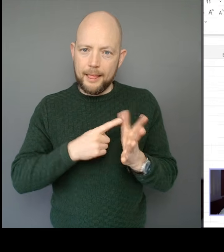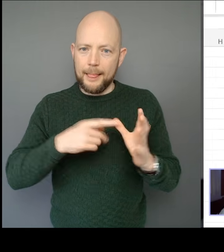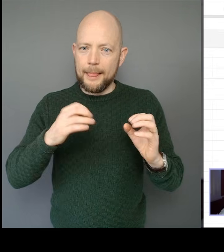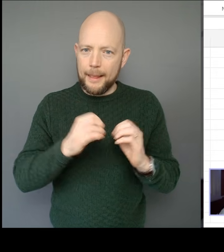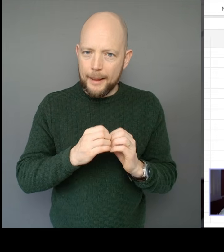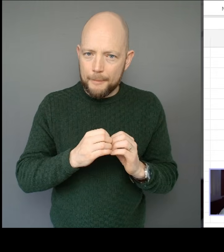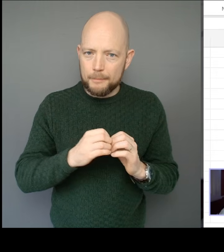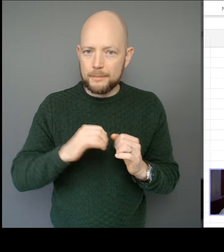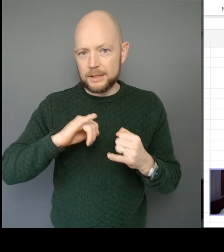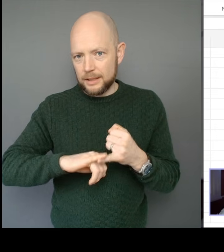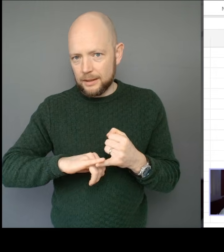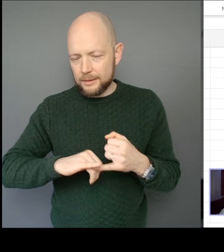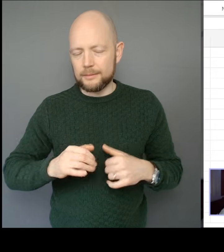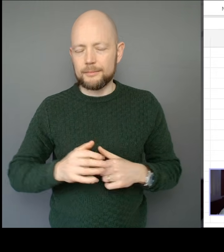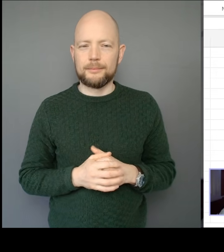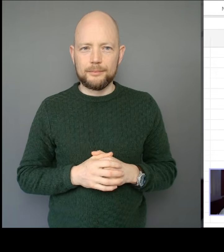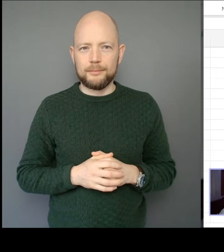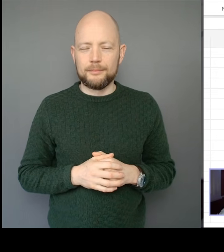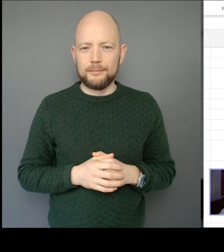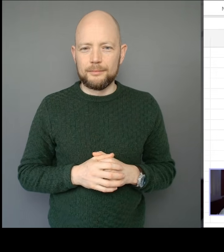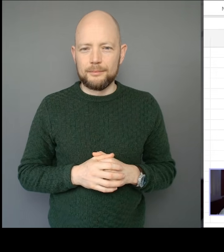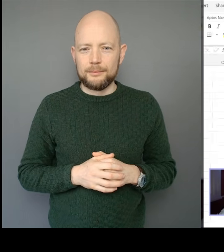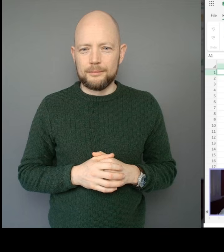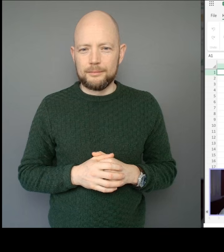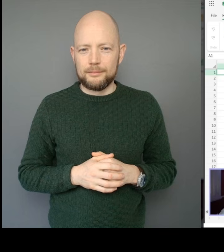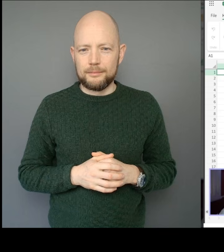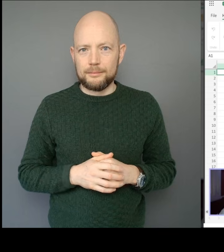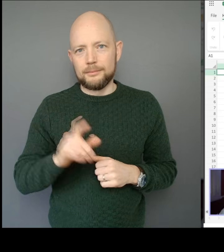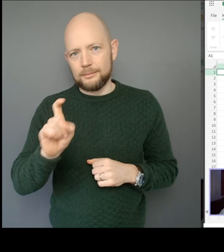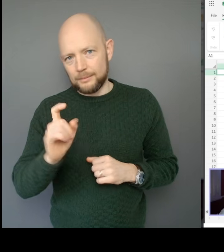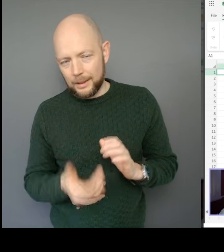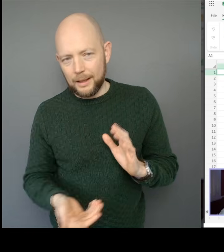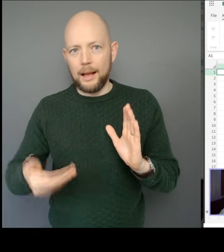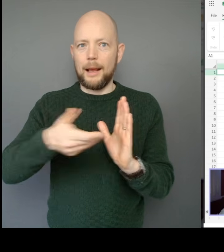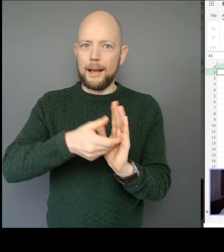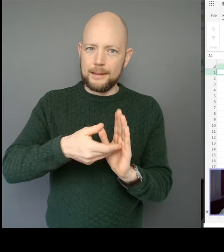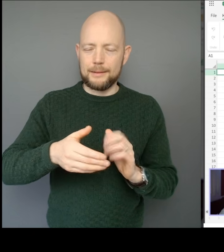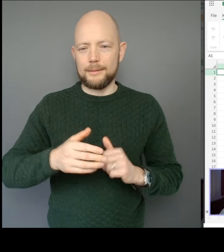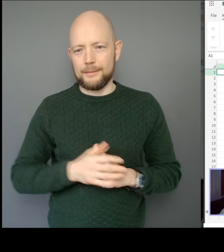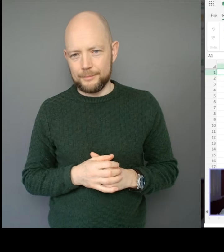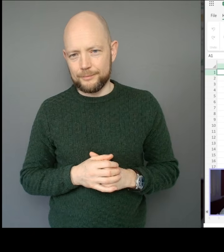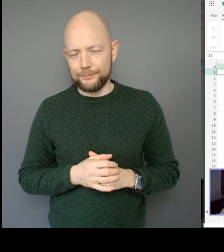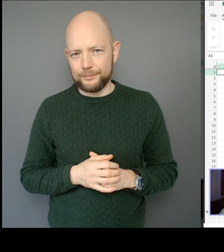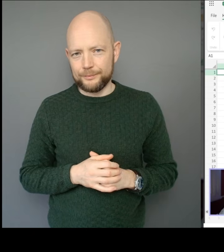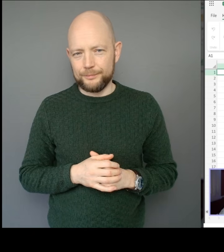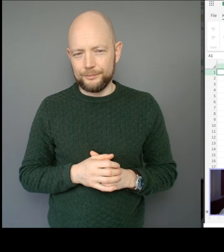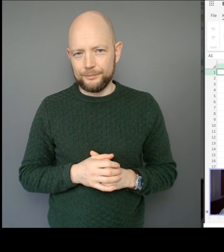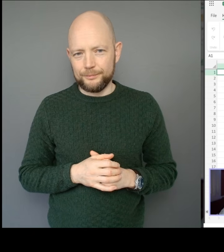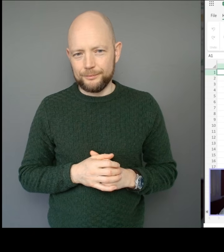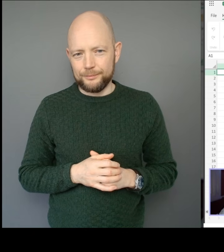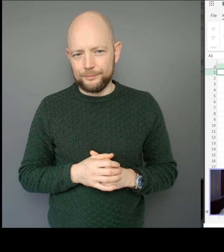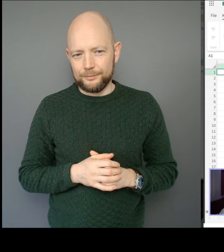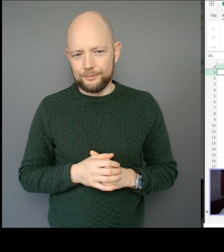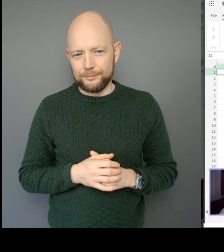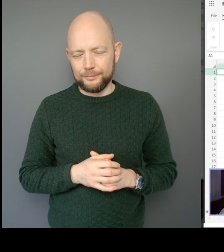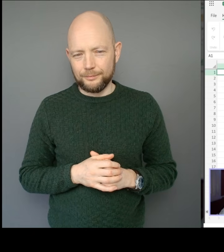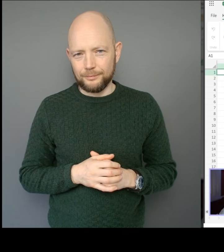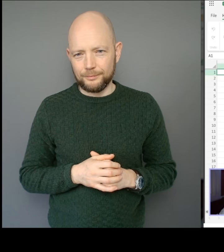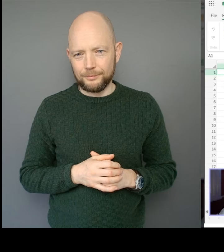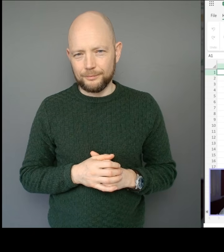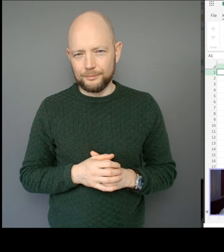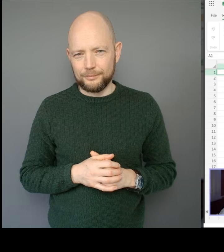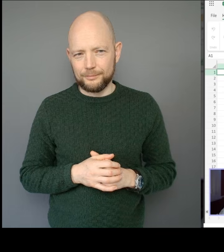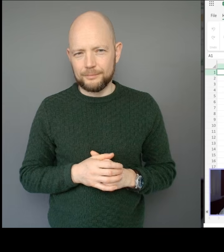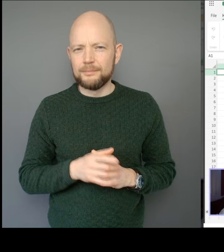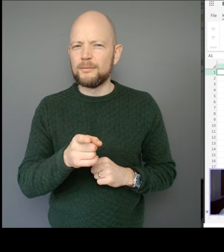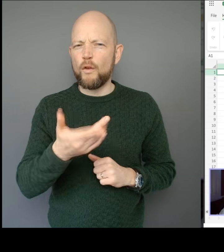And when this Excel Labs comes up, you have to select add. So let's go ahead and select add. And notice that this is from the web browser, right?